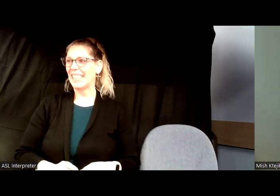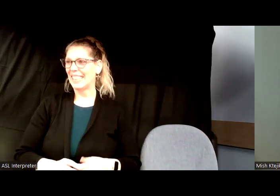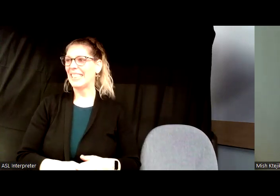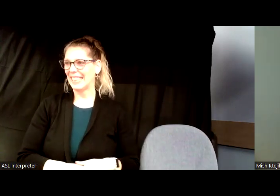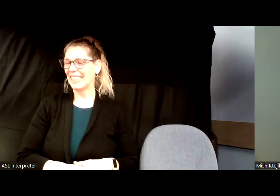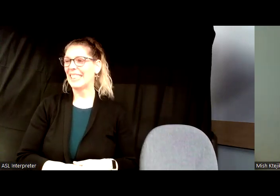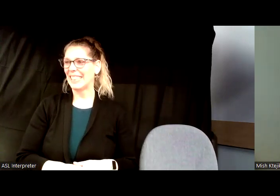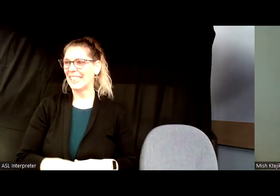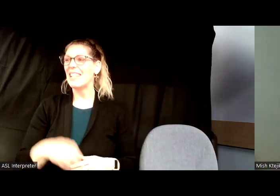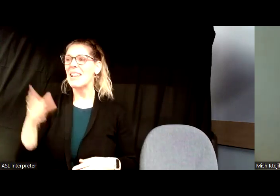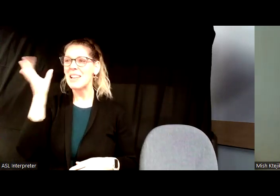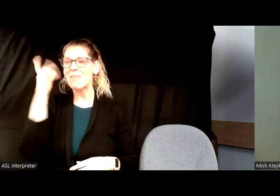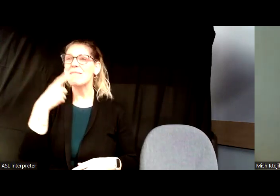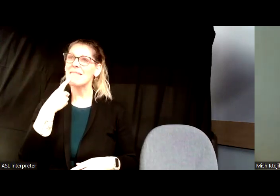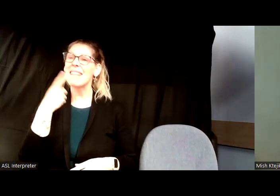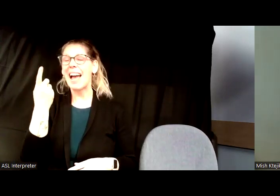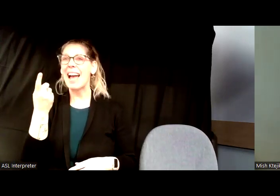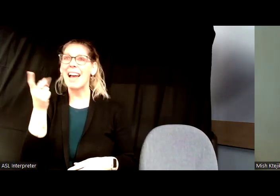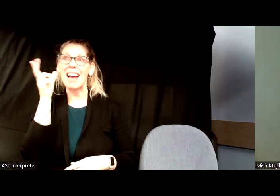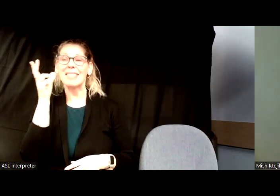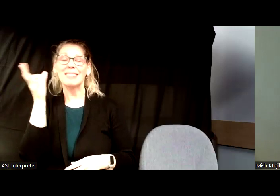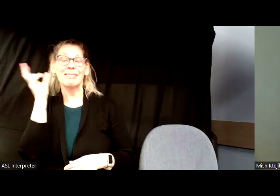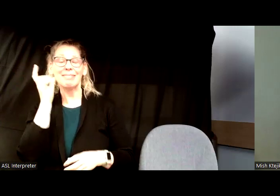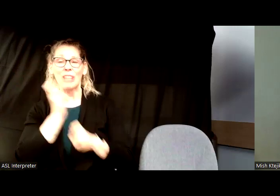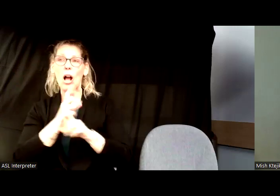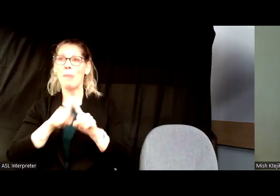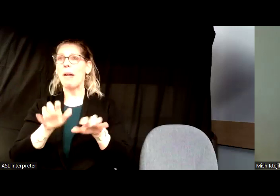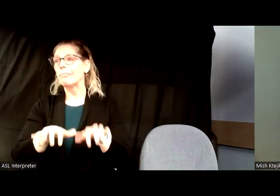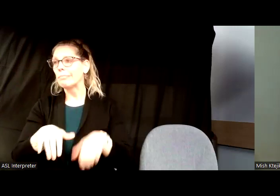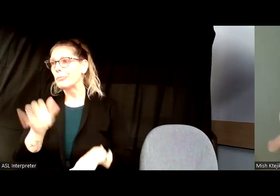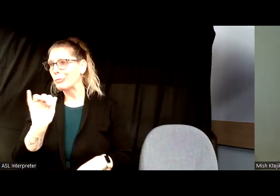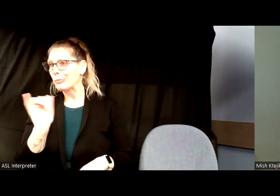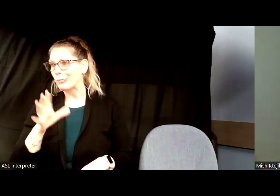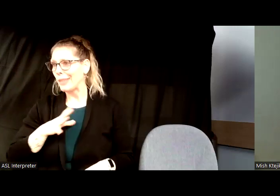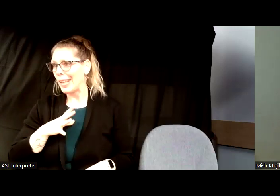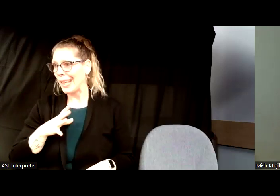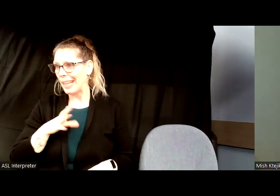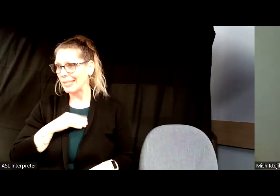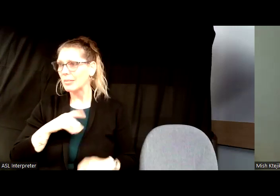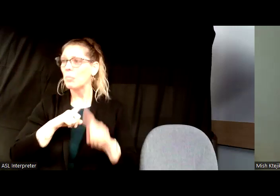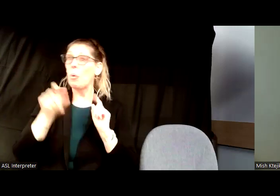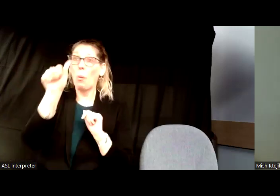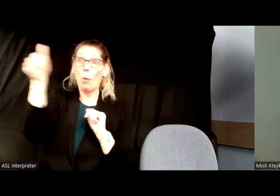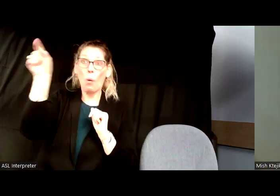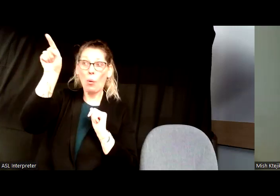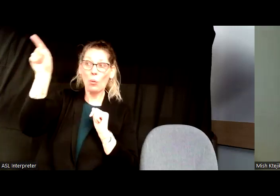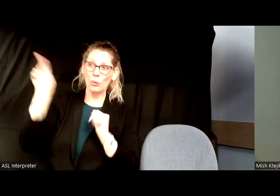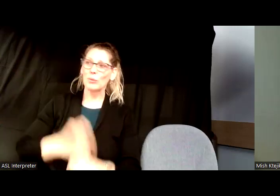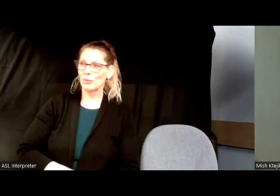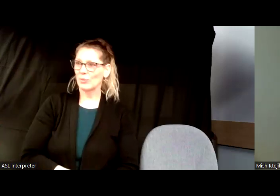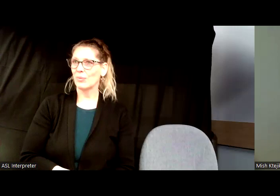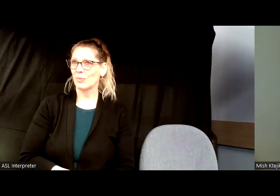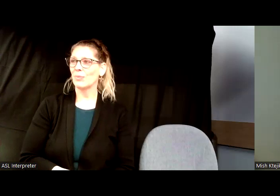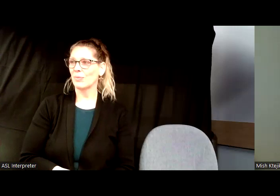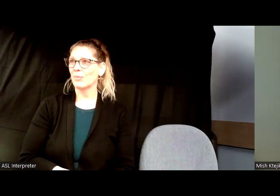And Mish is saying, well, we also have the Cartwell, so we have the captions, so I'm okay. But I'm thinking about, the